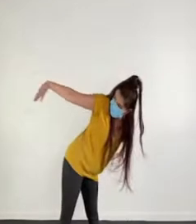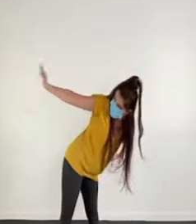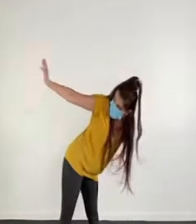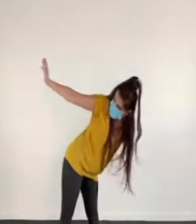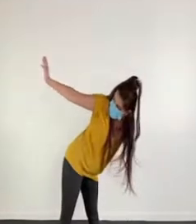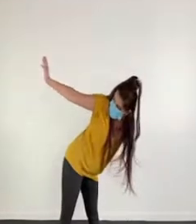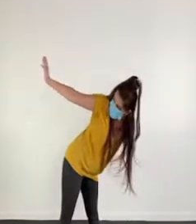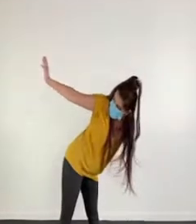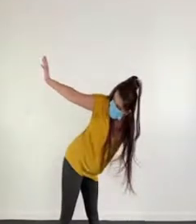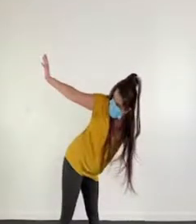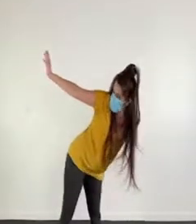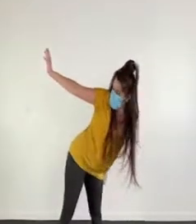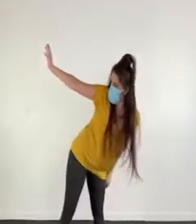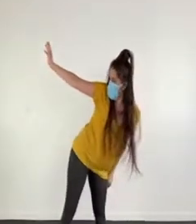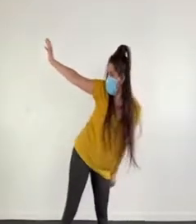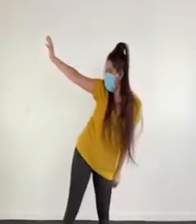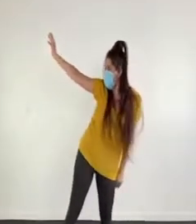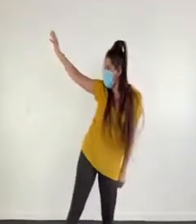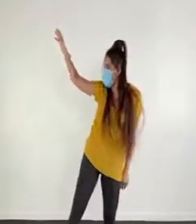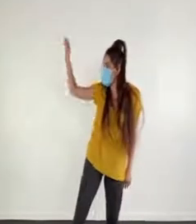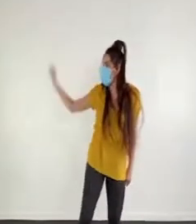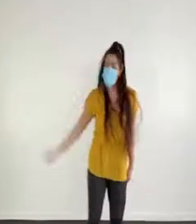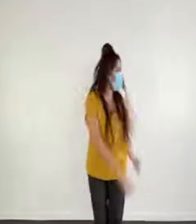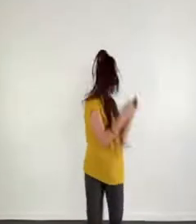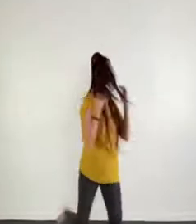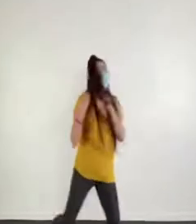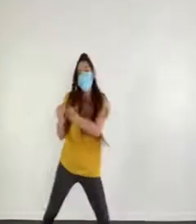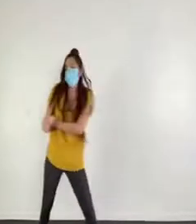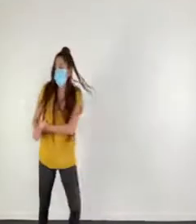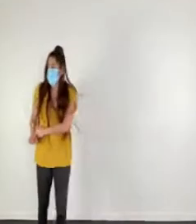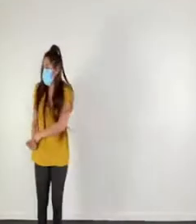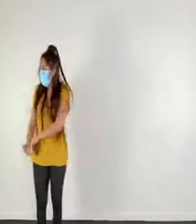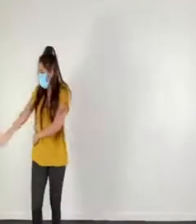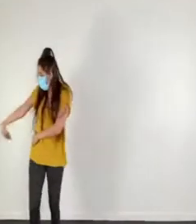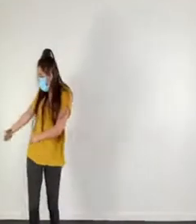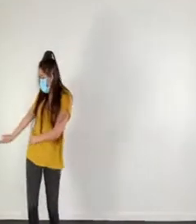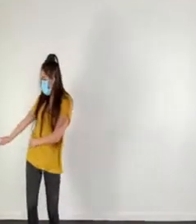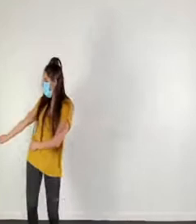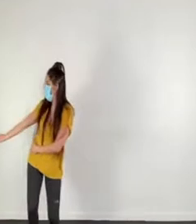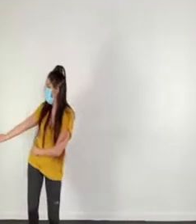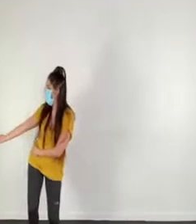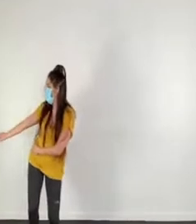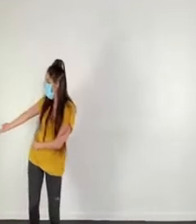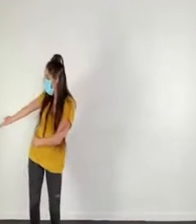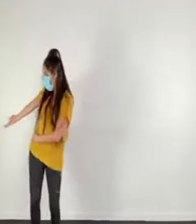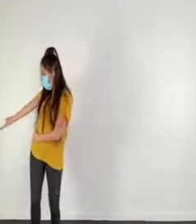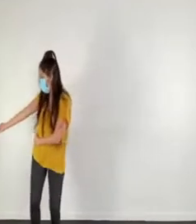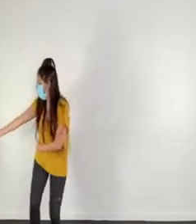street from my house. Yep, the one with the jukebox in the corner.